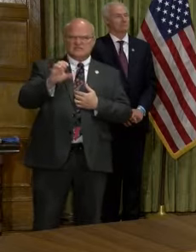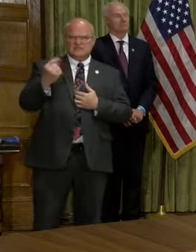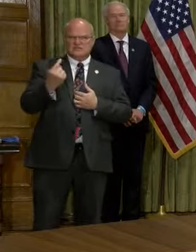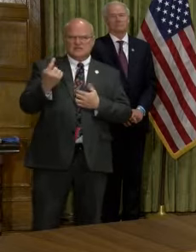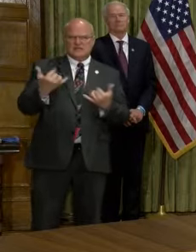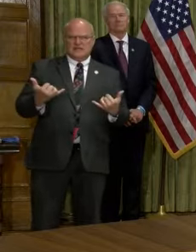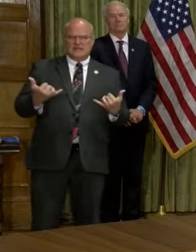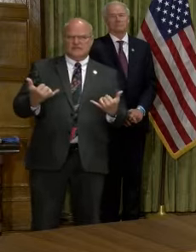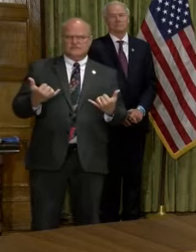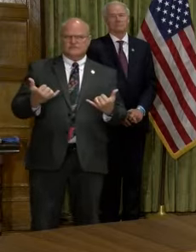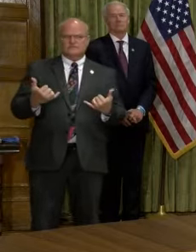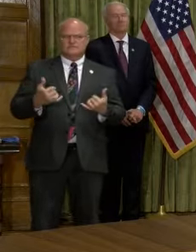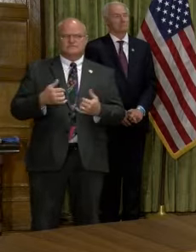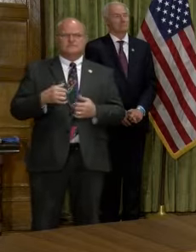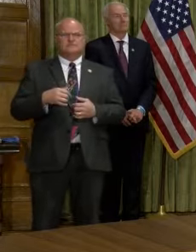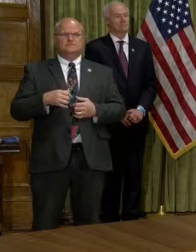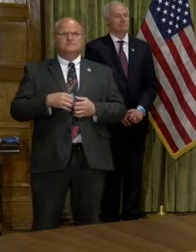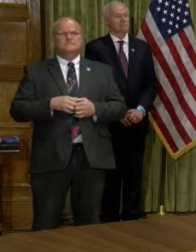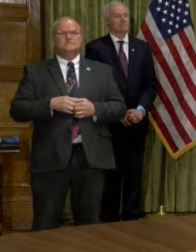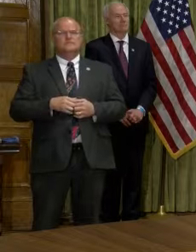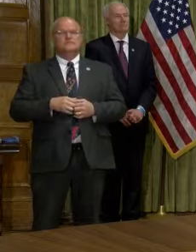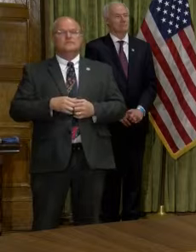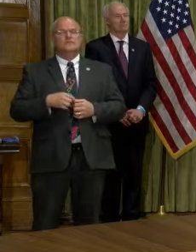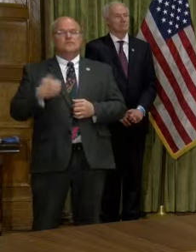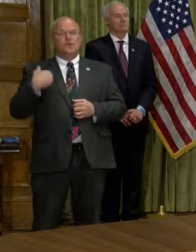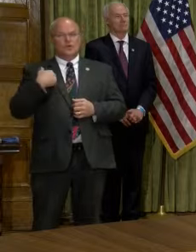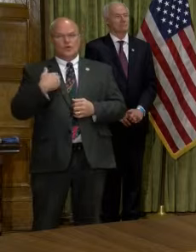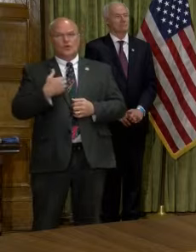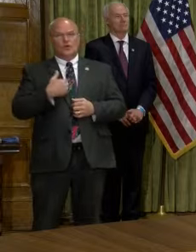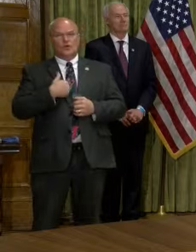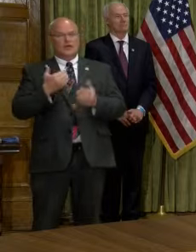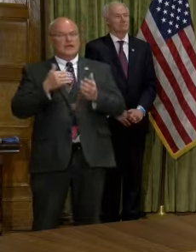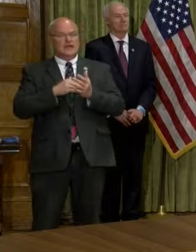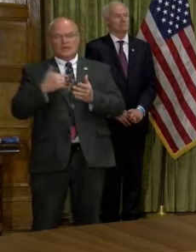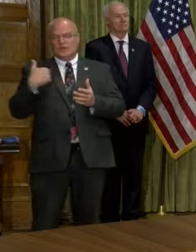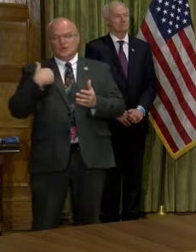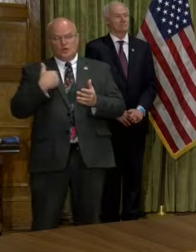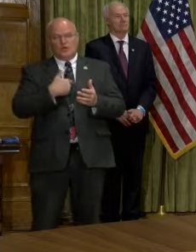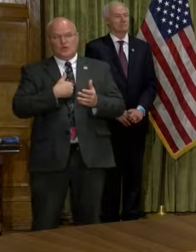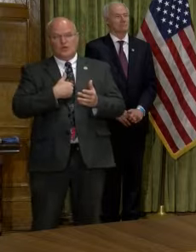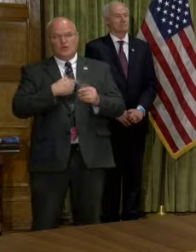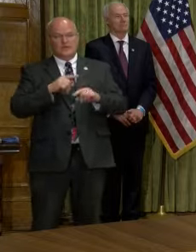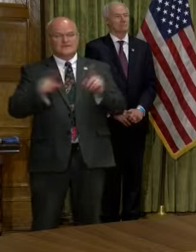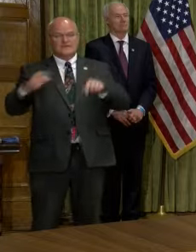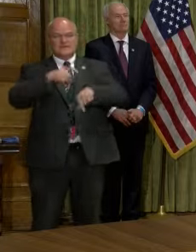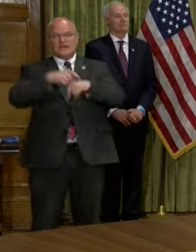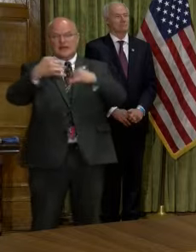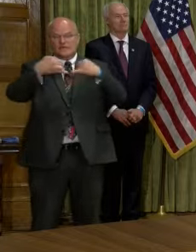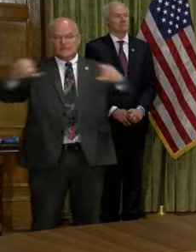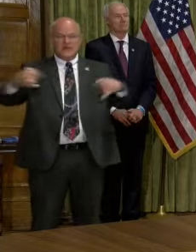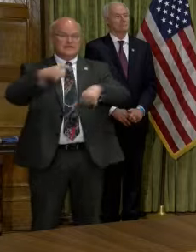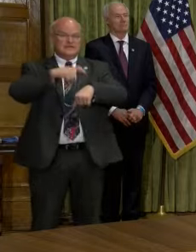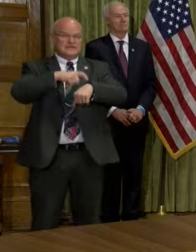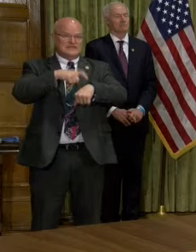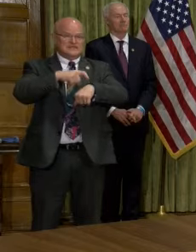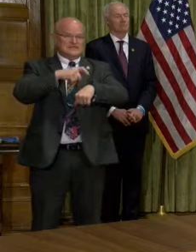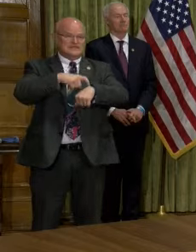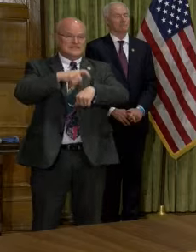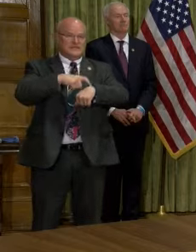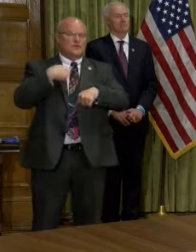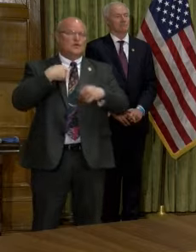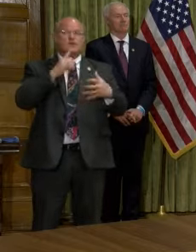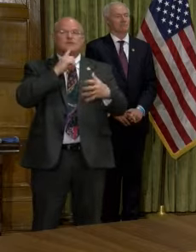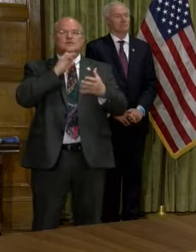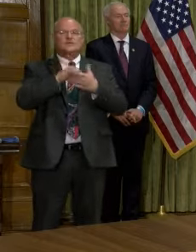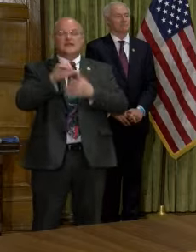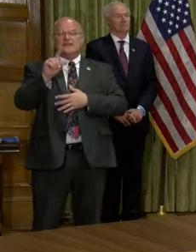600-some cases at the prison? Well, we have got different time frames and different, we want to